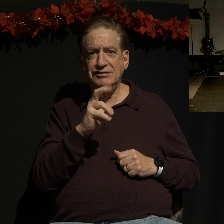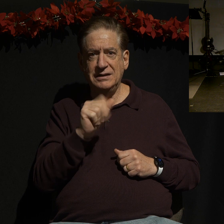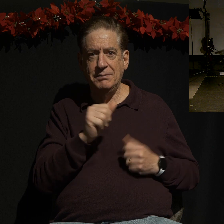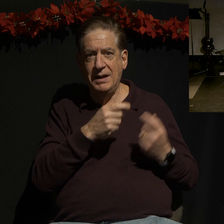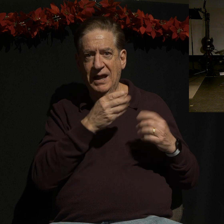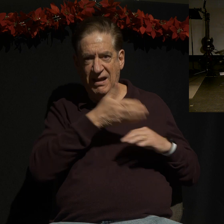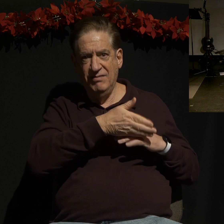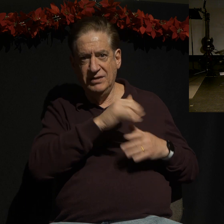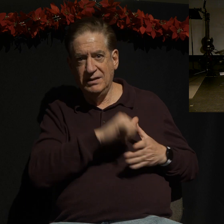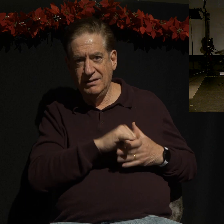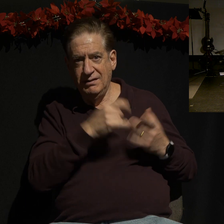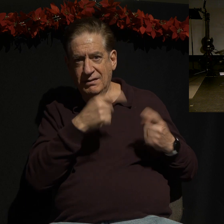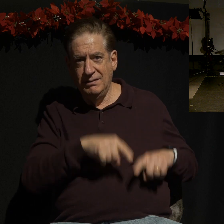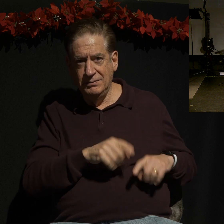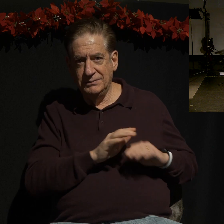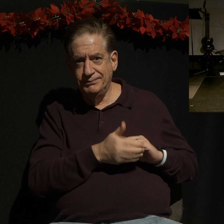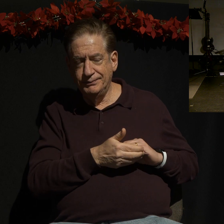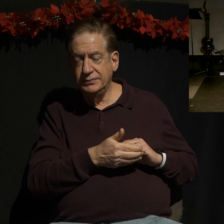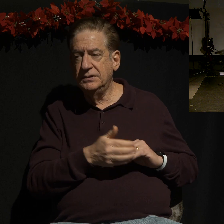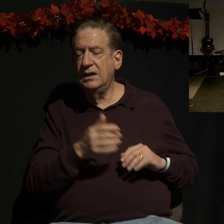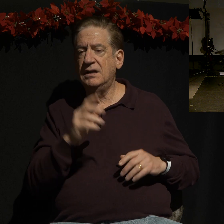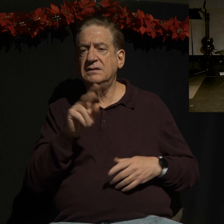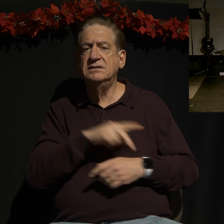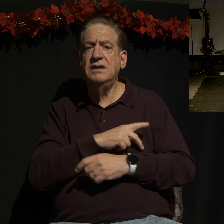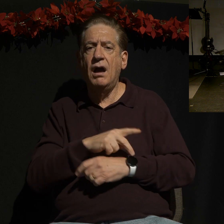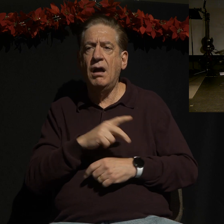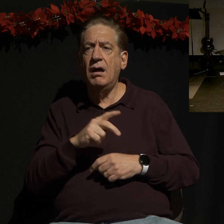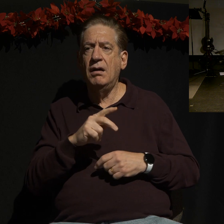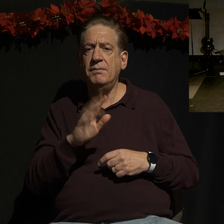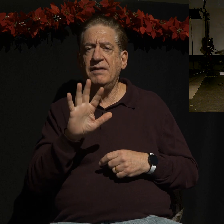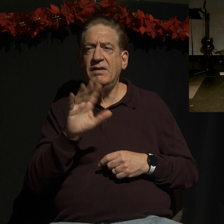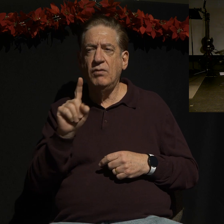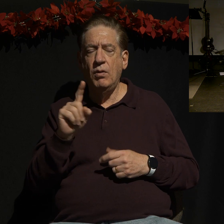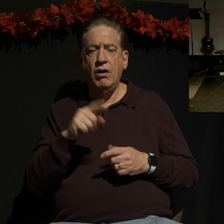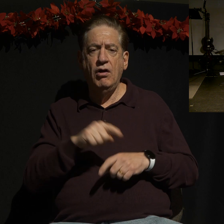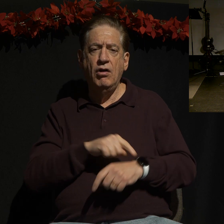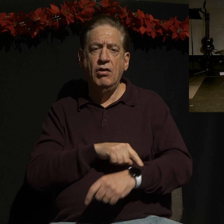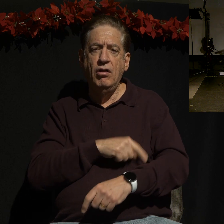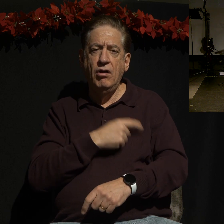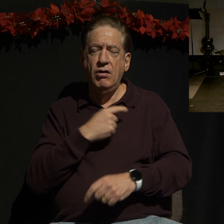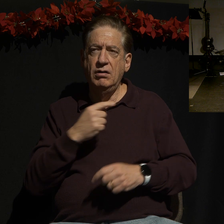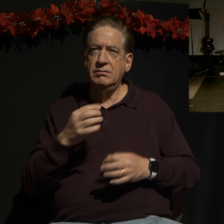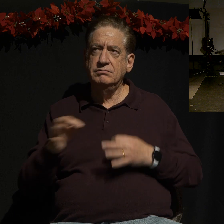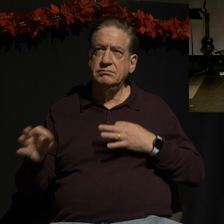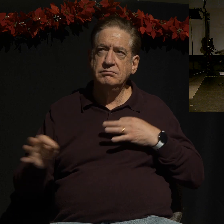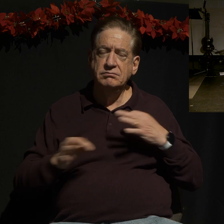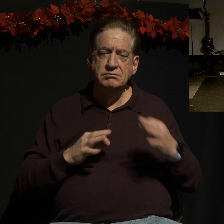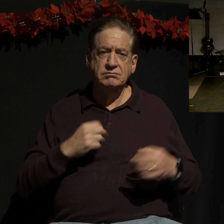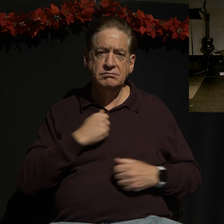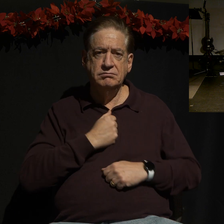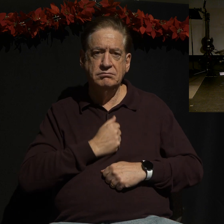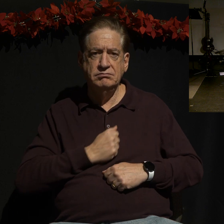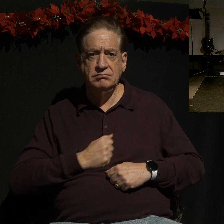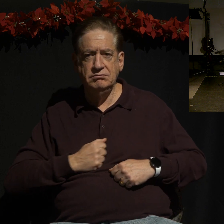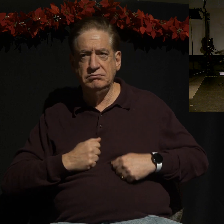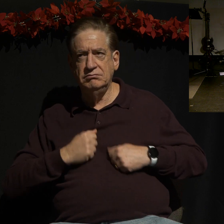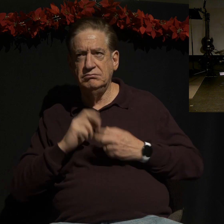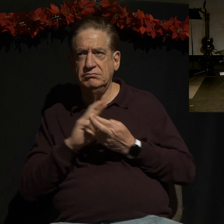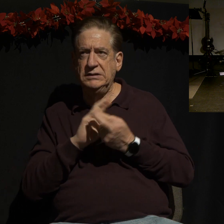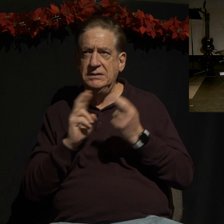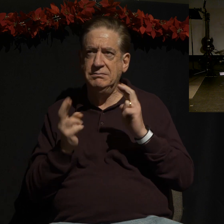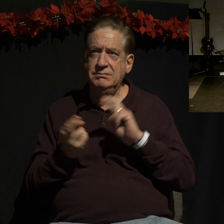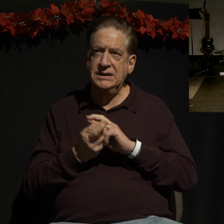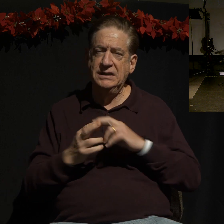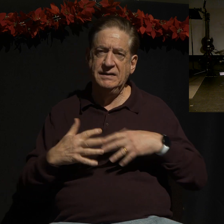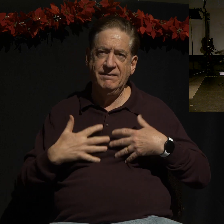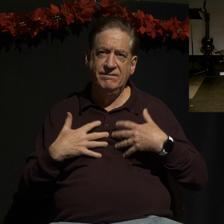51, verses 1 through 15, are this long stretch of repentance that he does, of just professing his